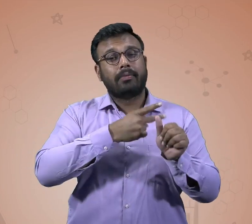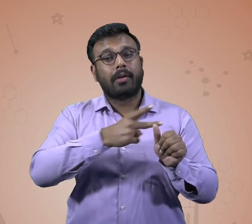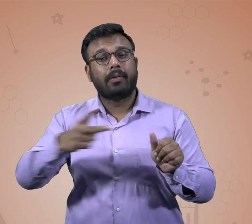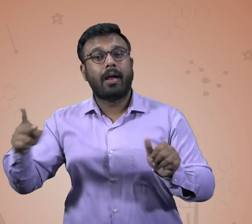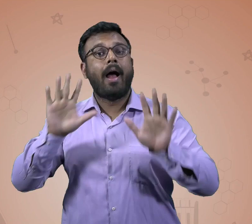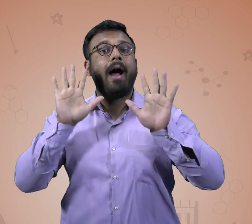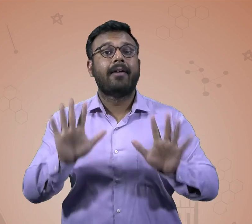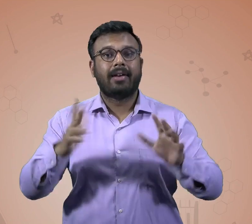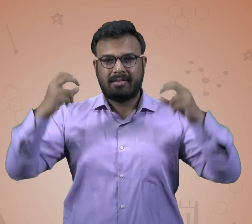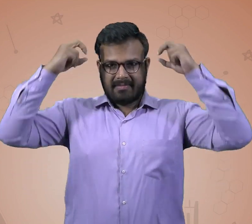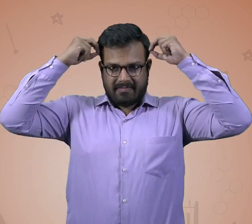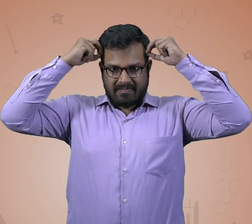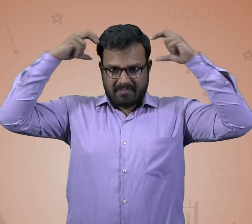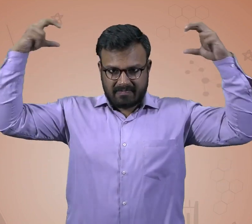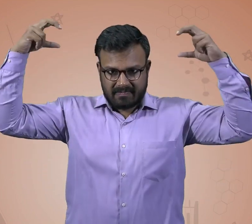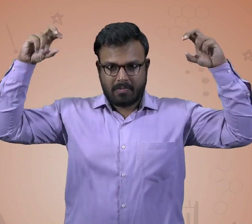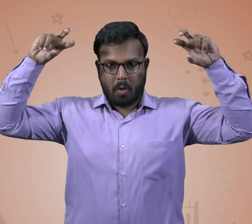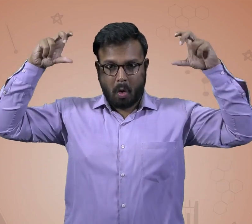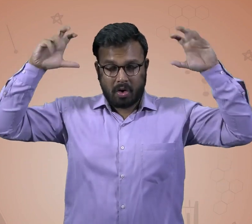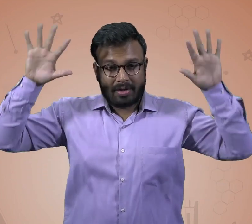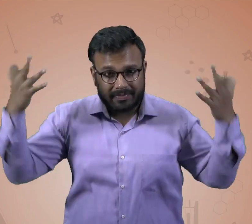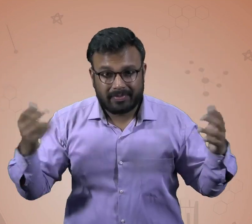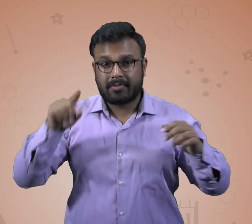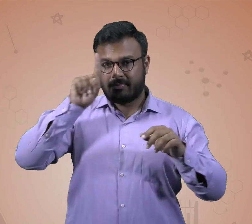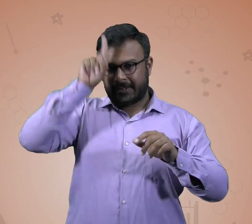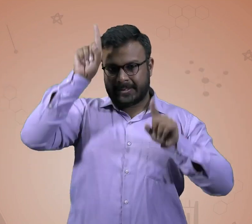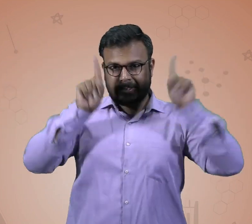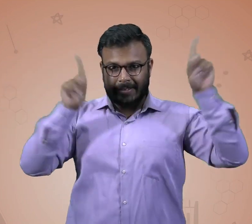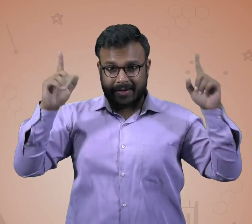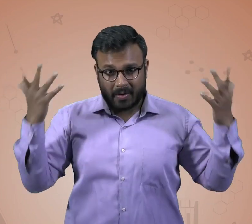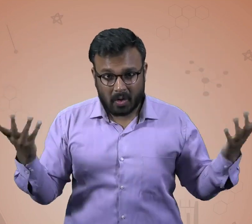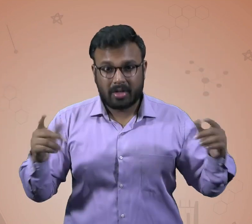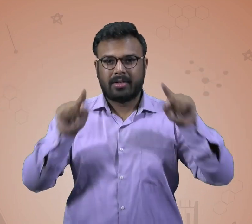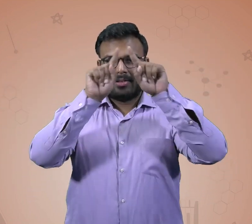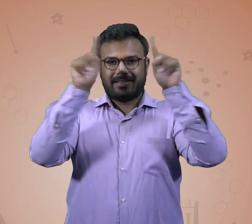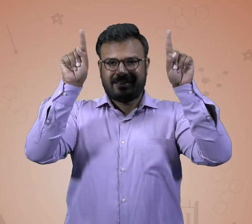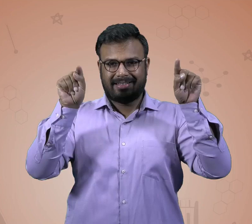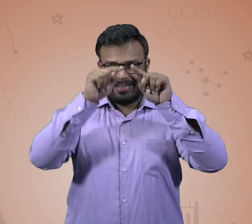Pathogenic organisms can be of various kinds and have different kind of